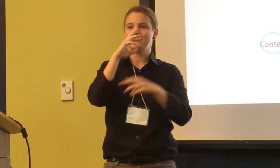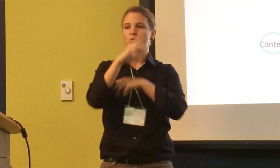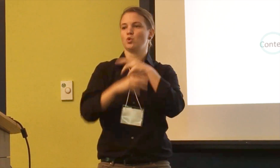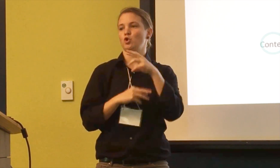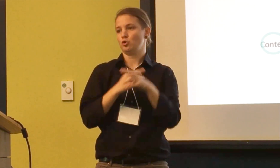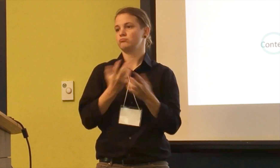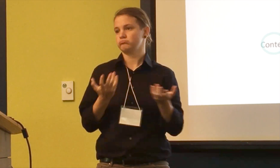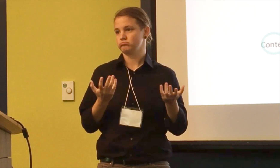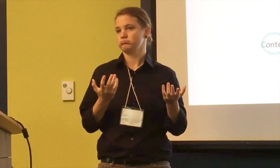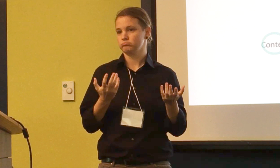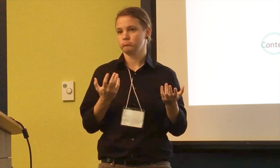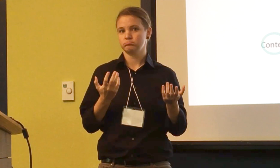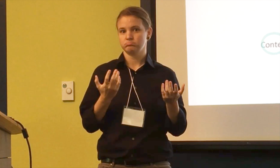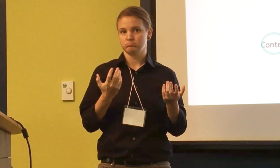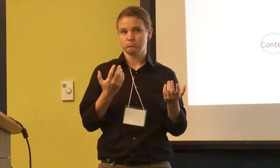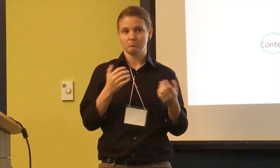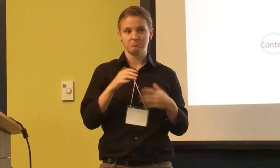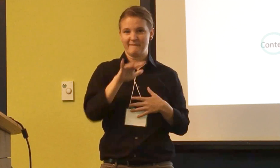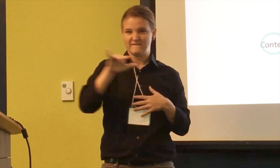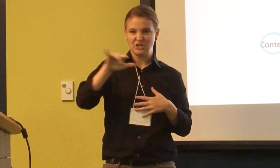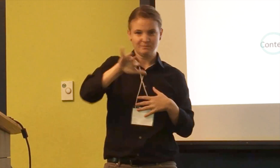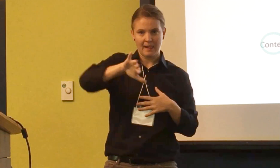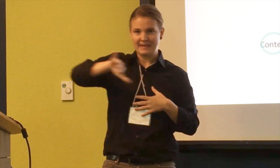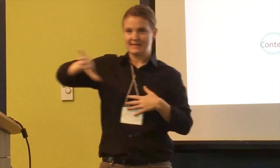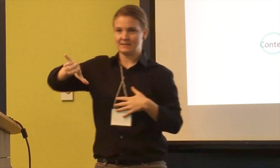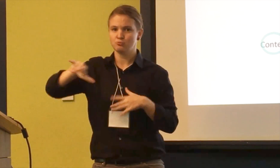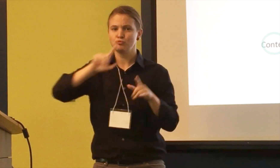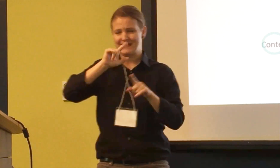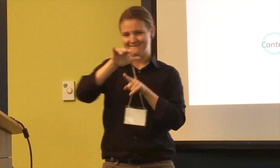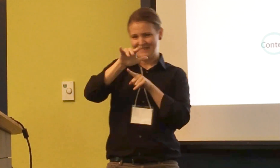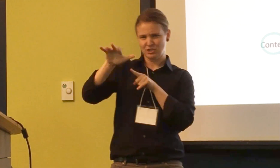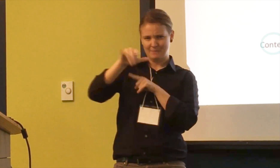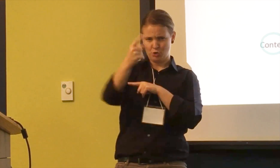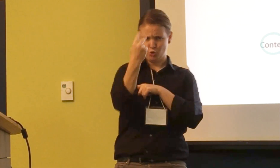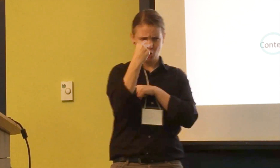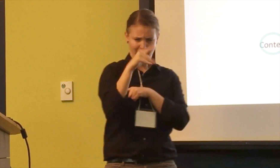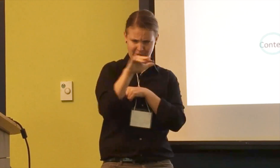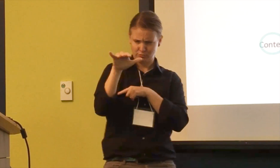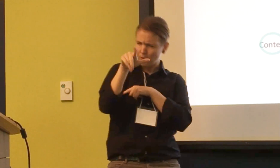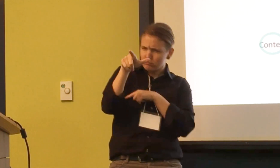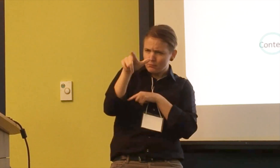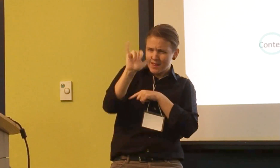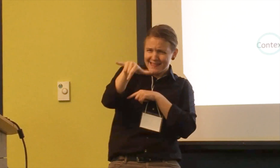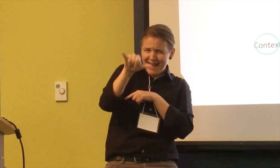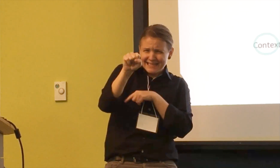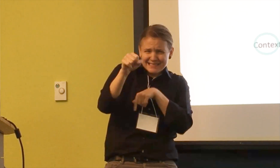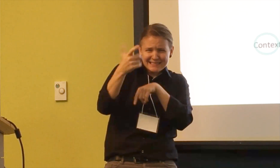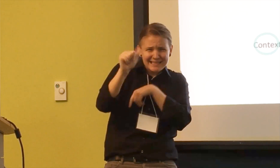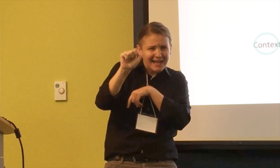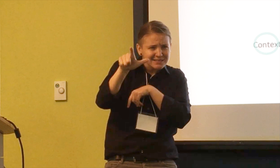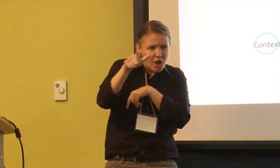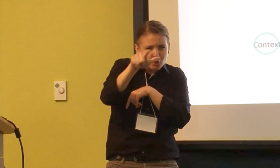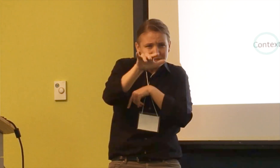In a perfect world, we wouldn't have to borrow from English, if you will, or another language to get our point